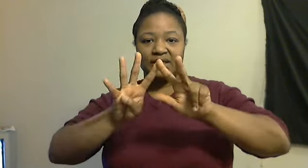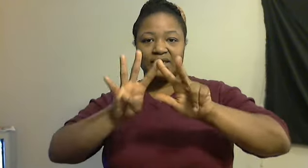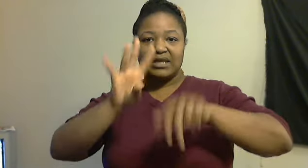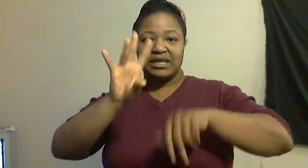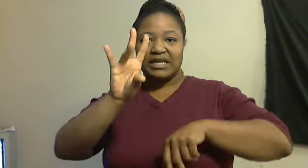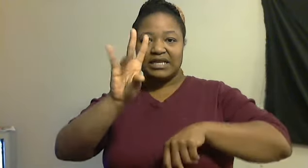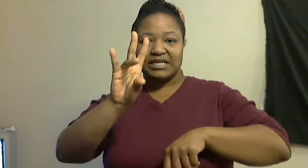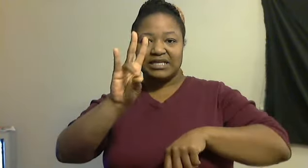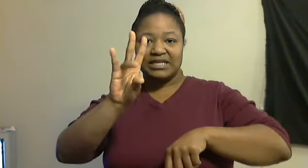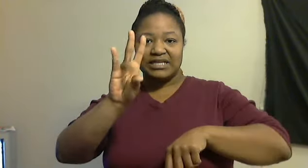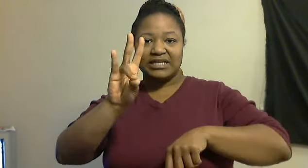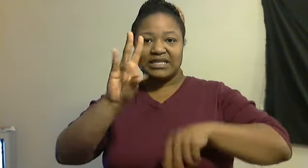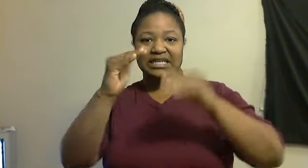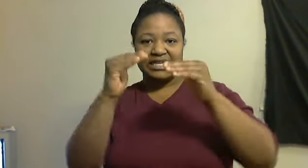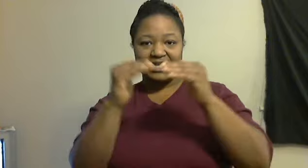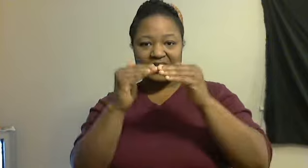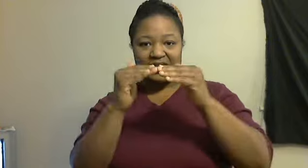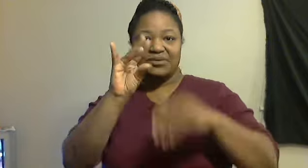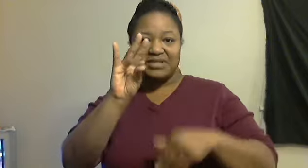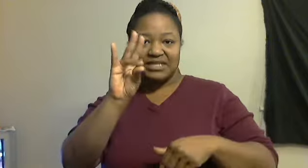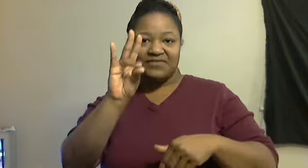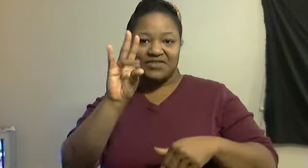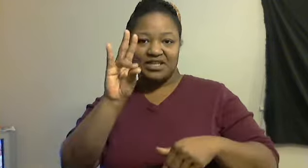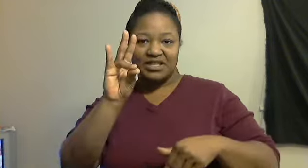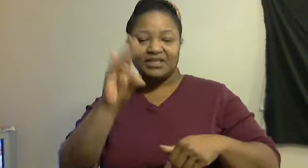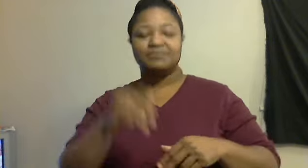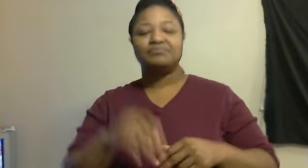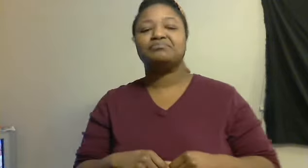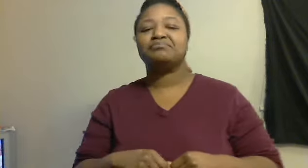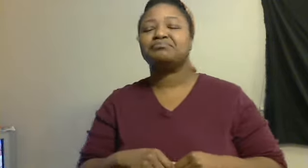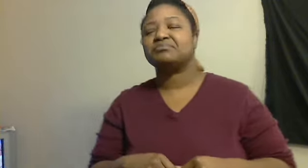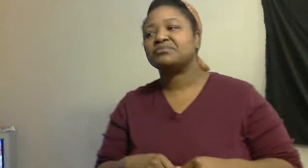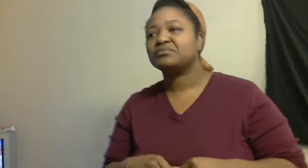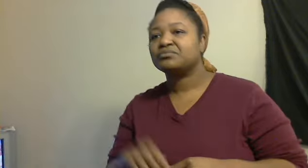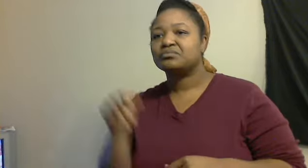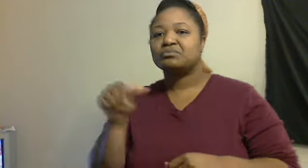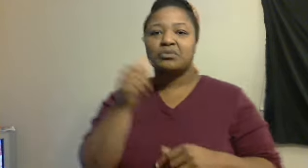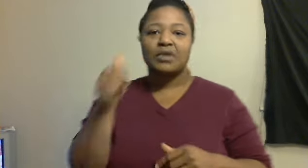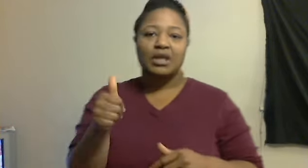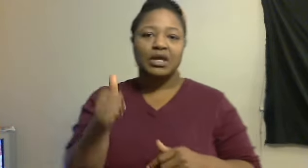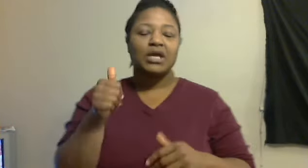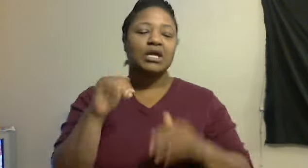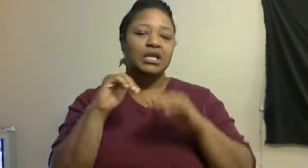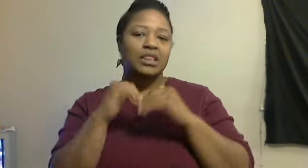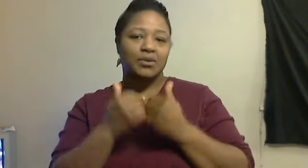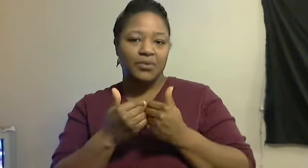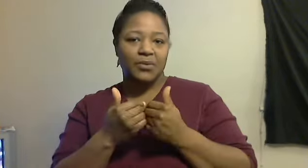equal to 7. And I'm going to introduce you to another way of thinking about things. It's called the number line. And actually, I think this is how I do it in my